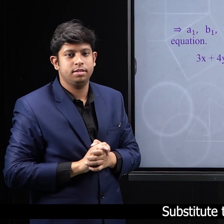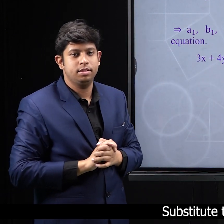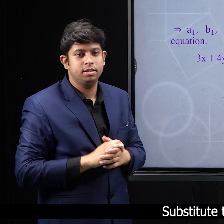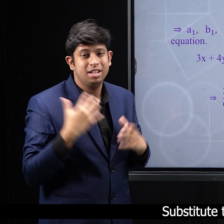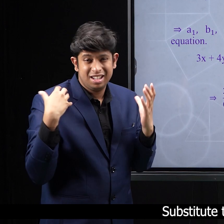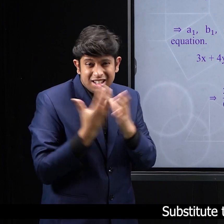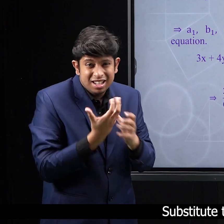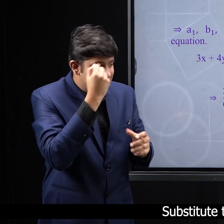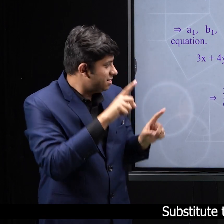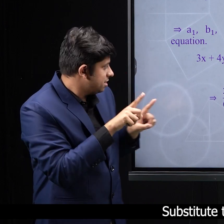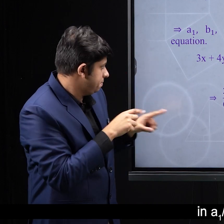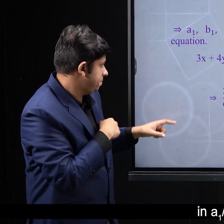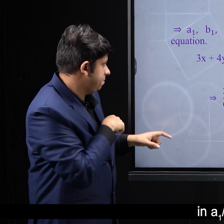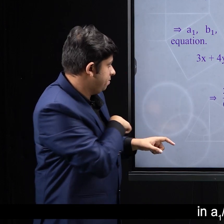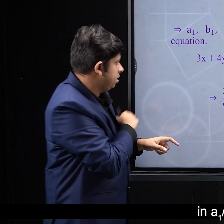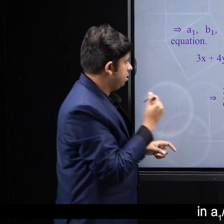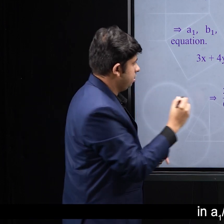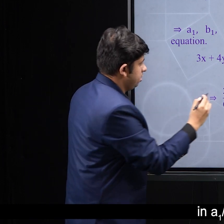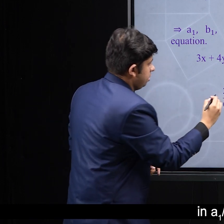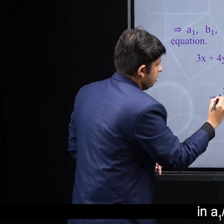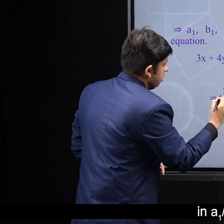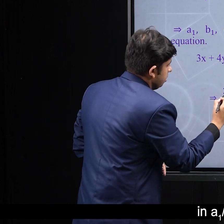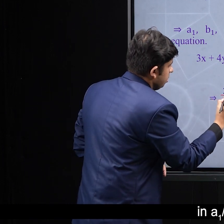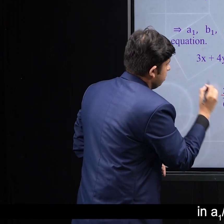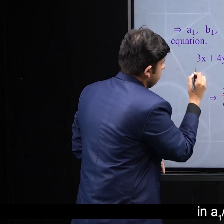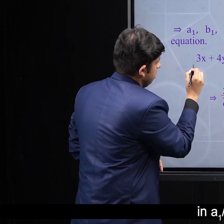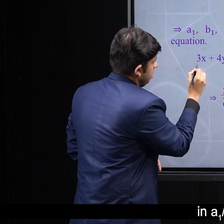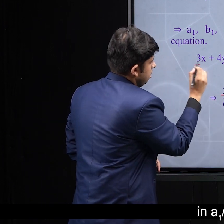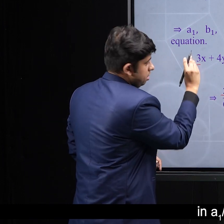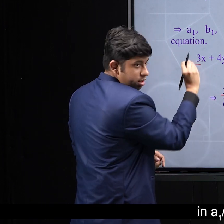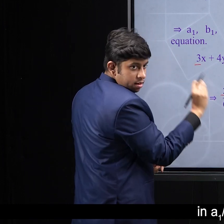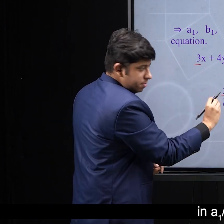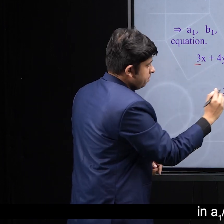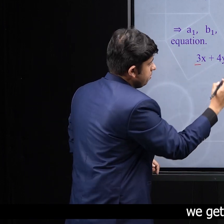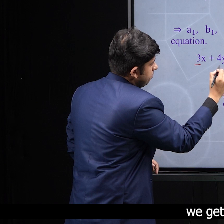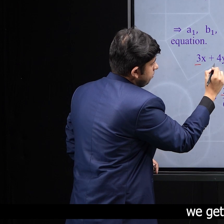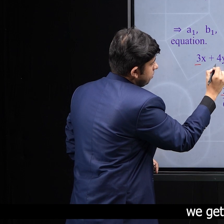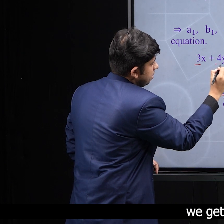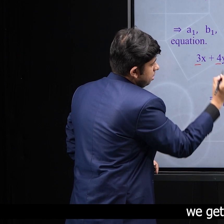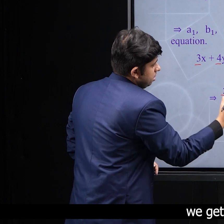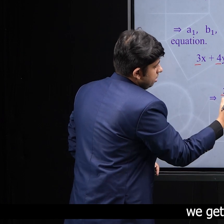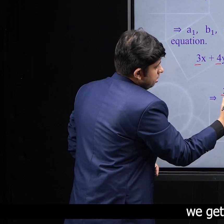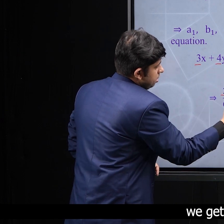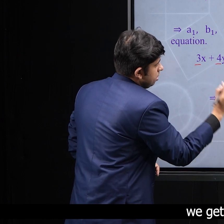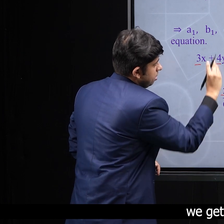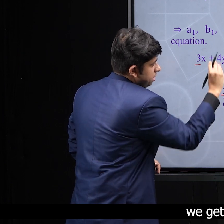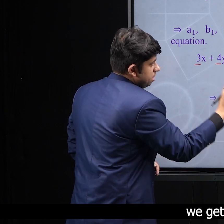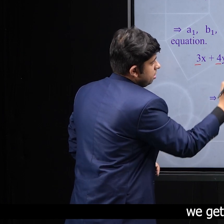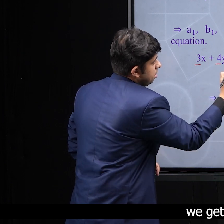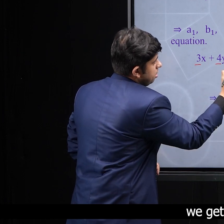Substitute the coefficient values in a1 by a2, b1 by b2 and c1 by c2. We get 3 by 6 comma 4 by 8 comma